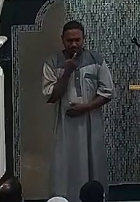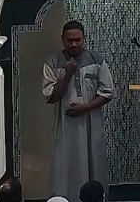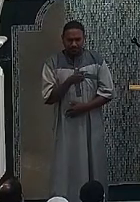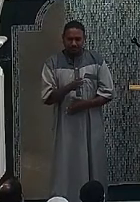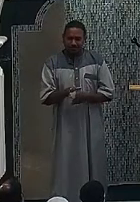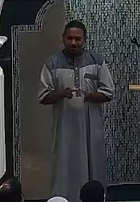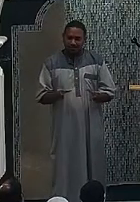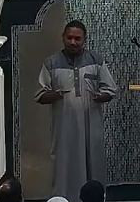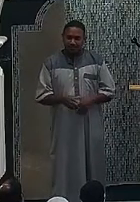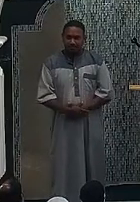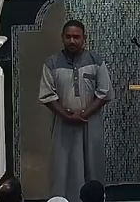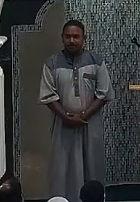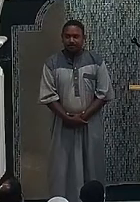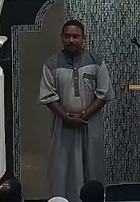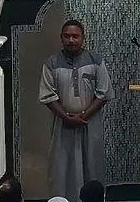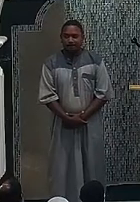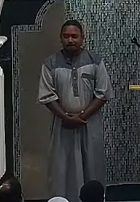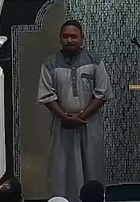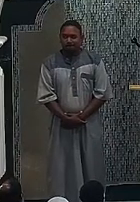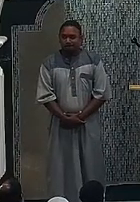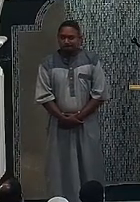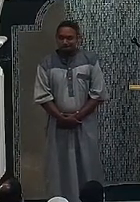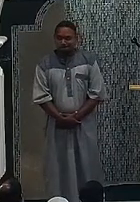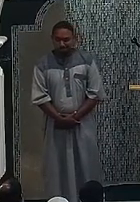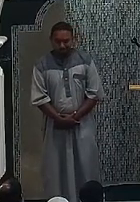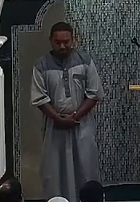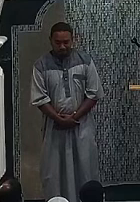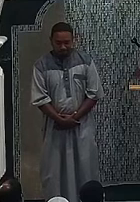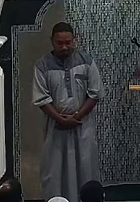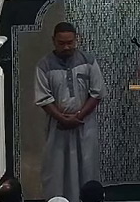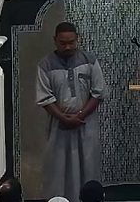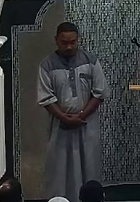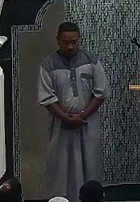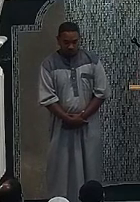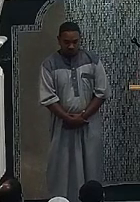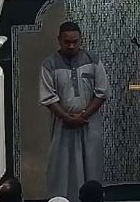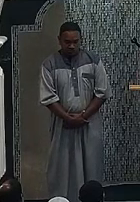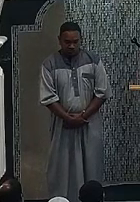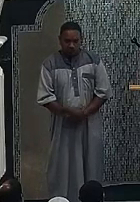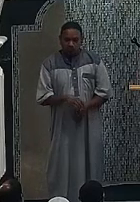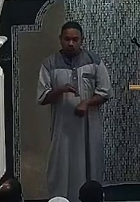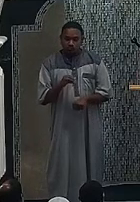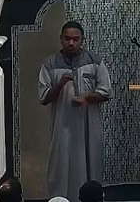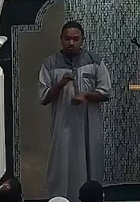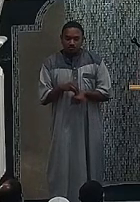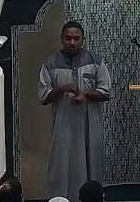The problem that exists with deaf people is not the fact that they cannot hear you.